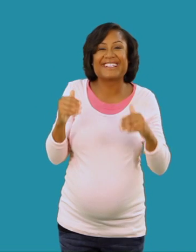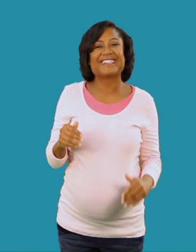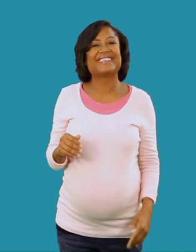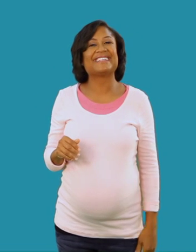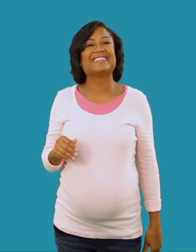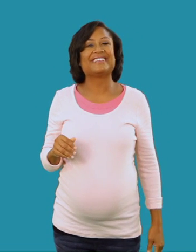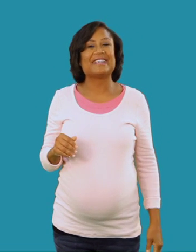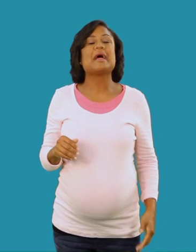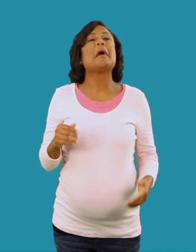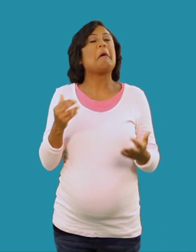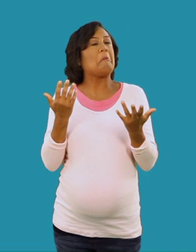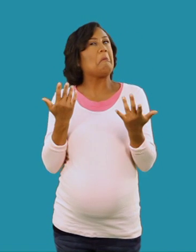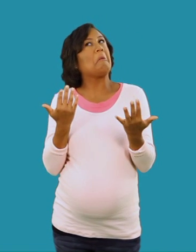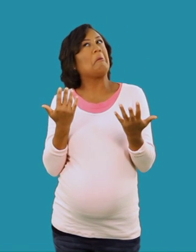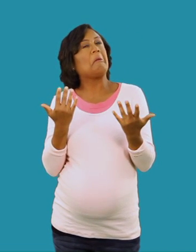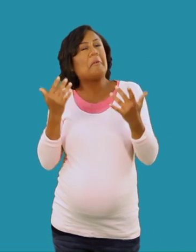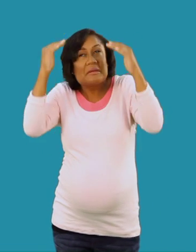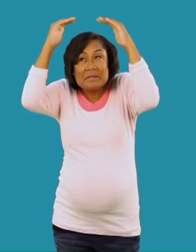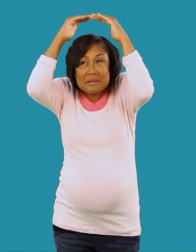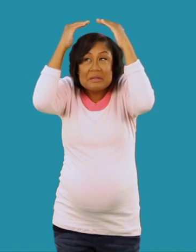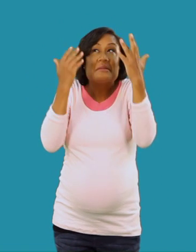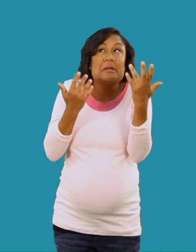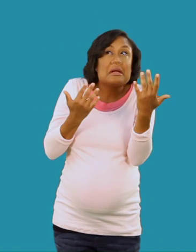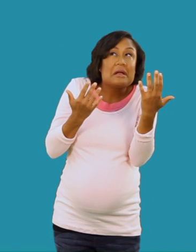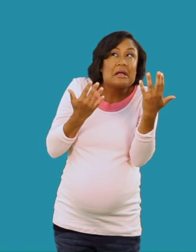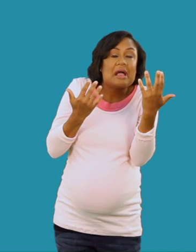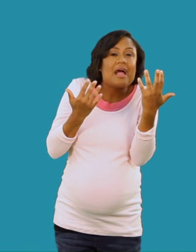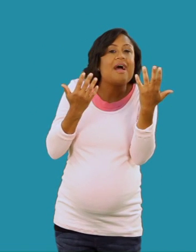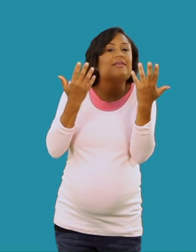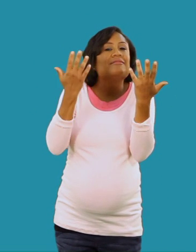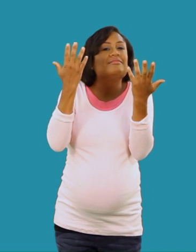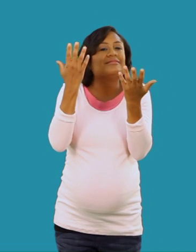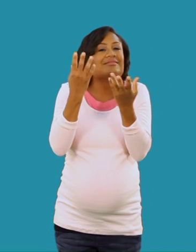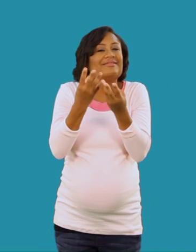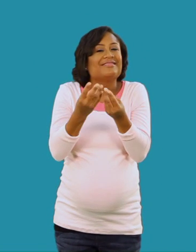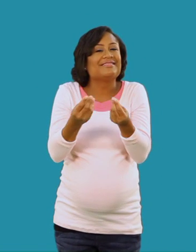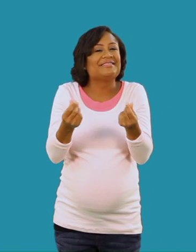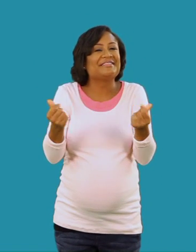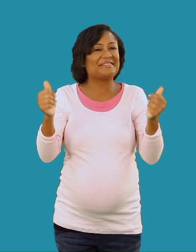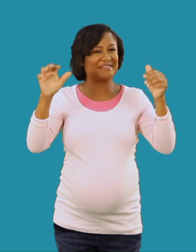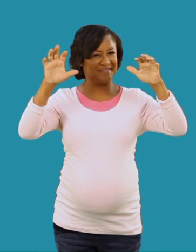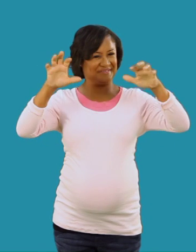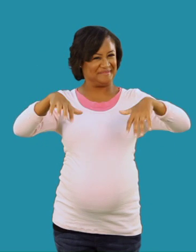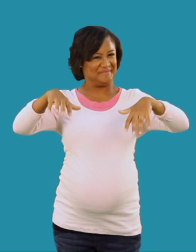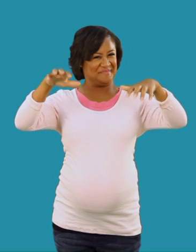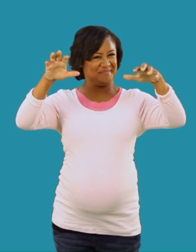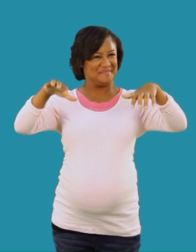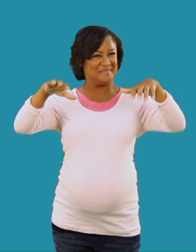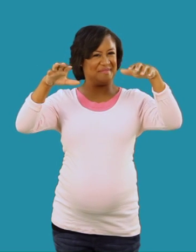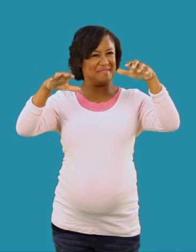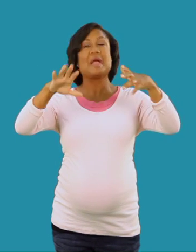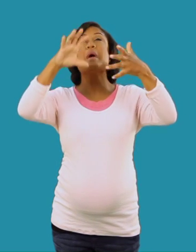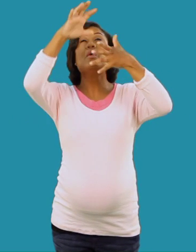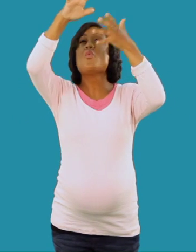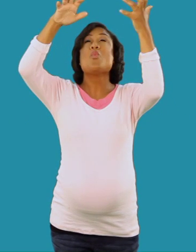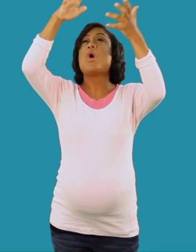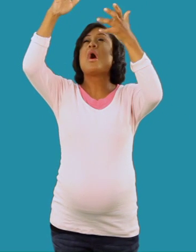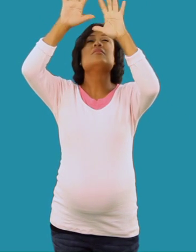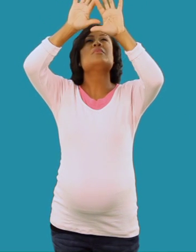A few minutes later, the rain stops and the sky is blue again. Amber